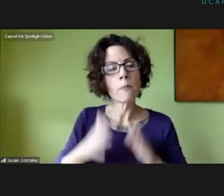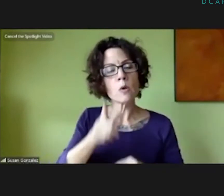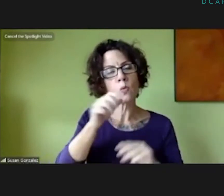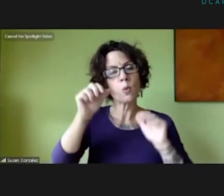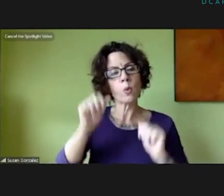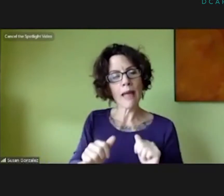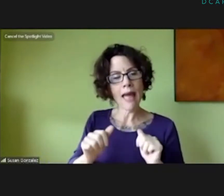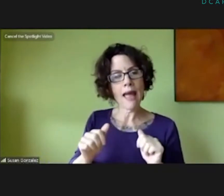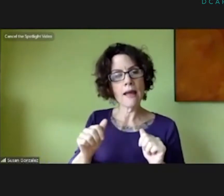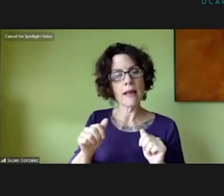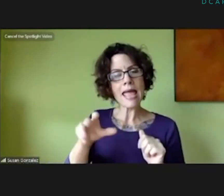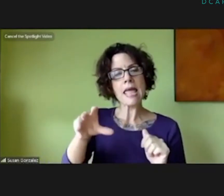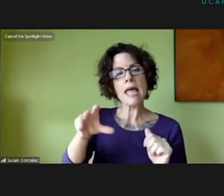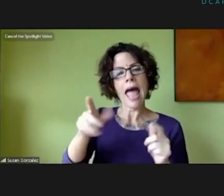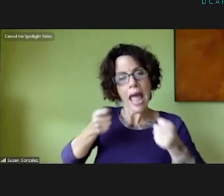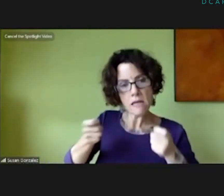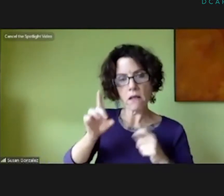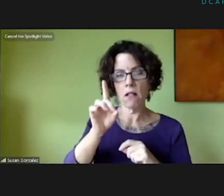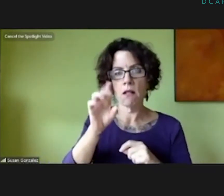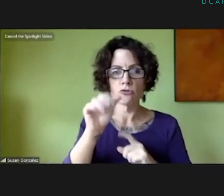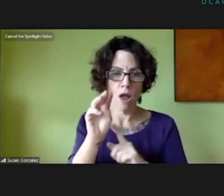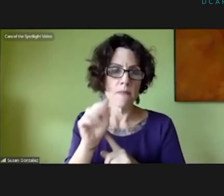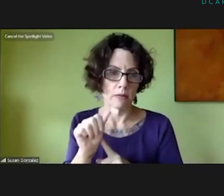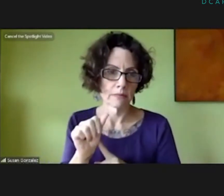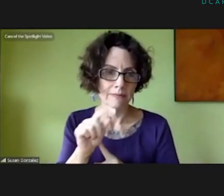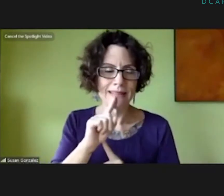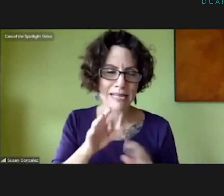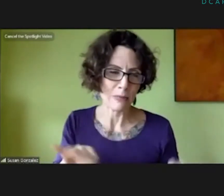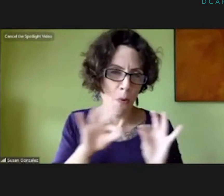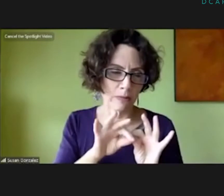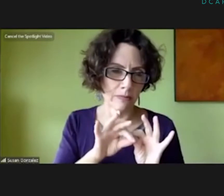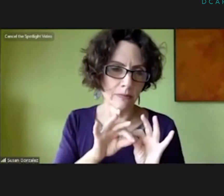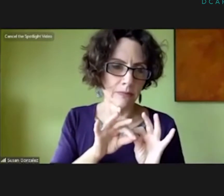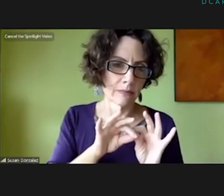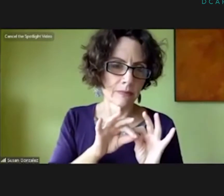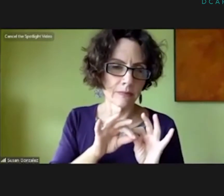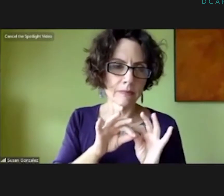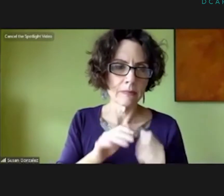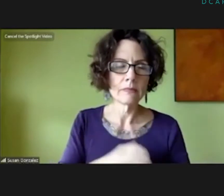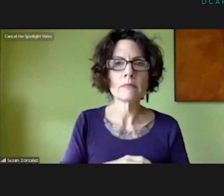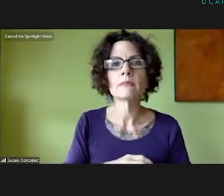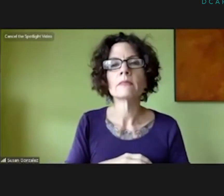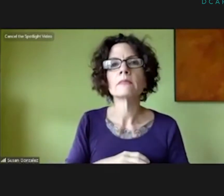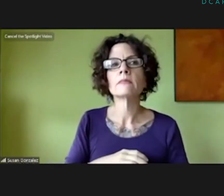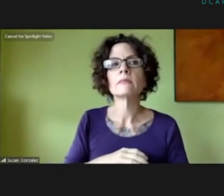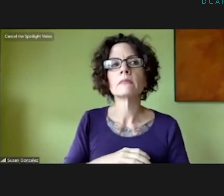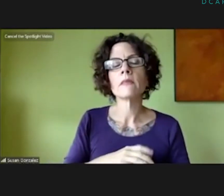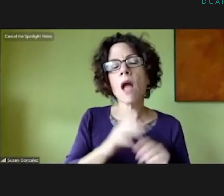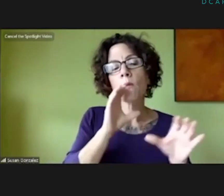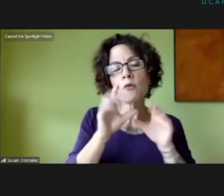the situation, communicate, discuss amongst each other. This has to be a person who